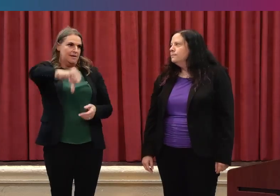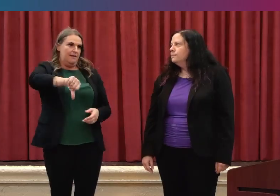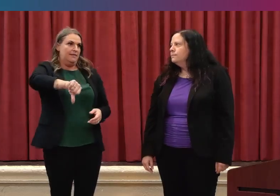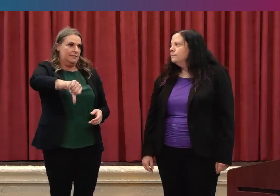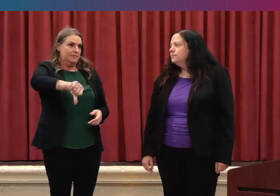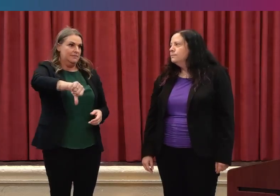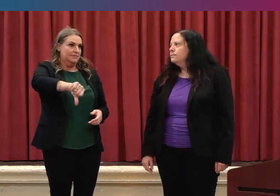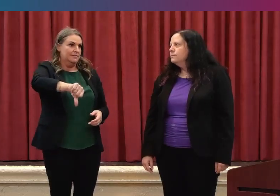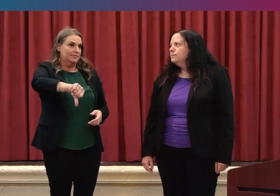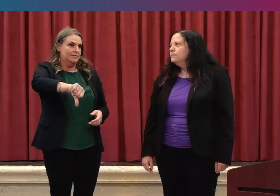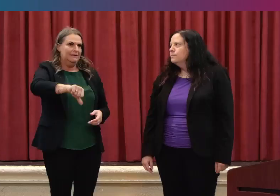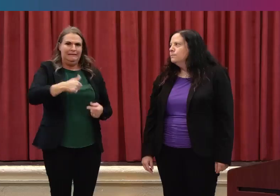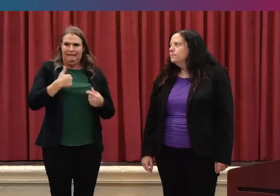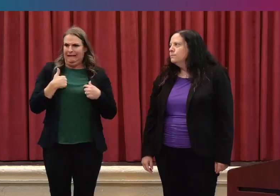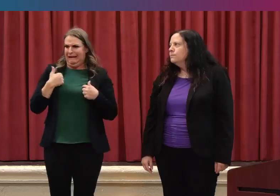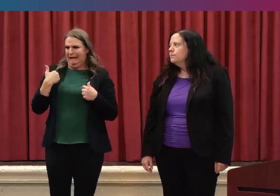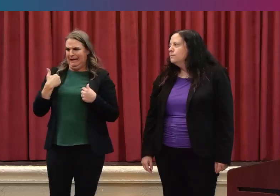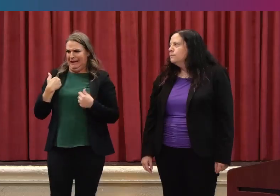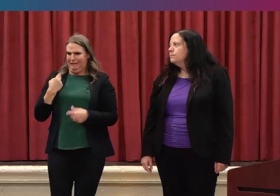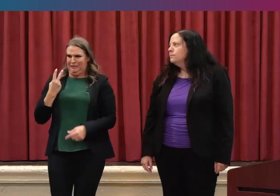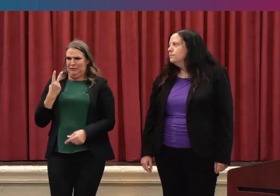and explain the reason for the denial.